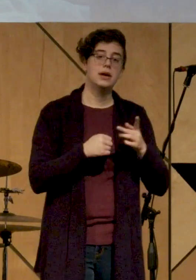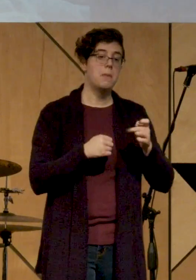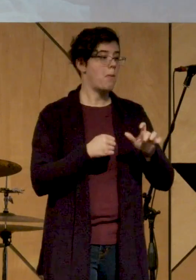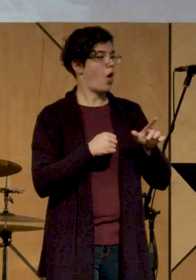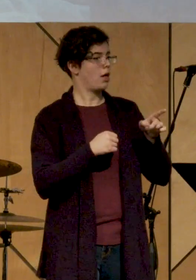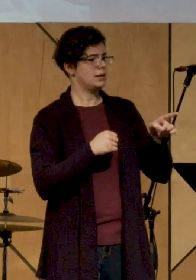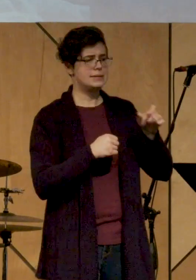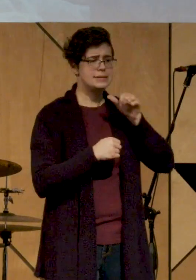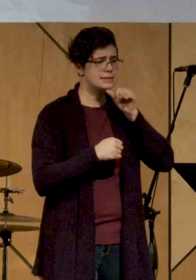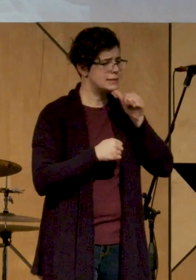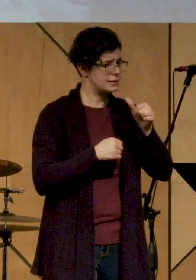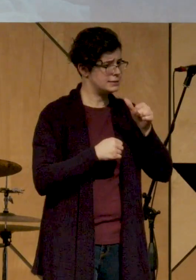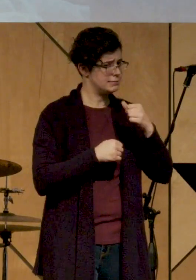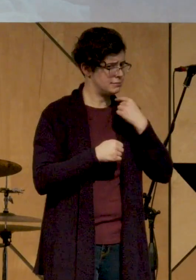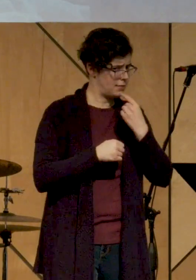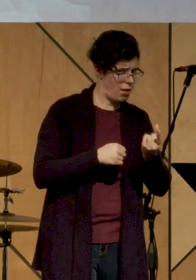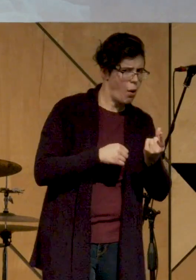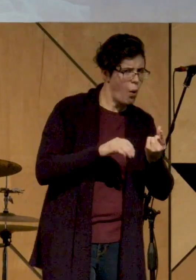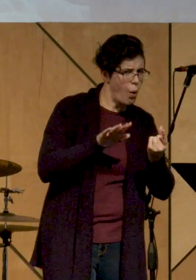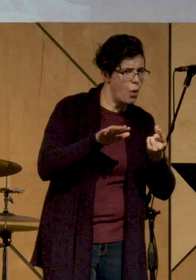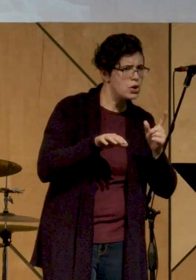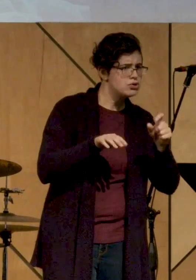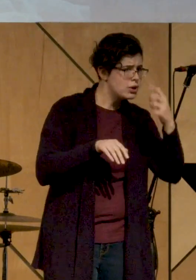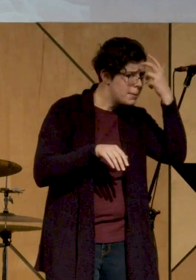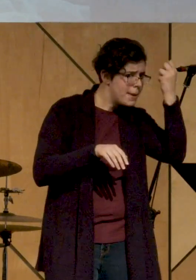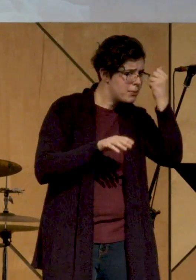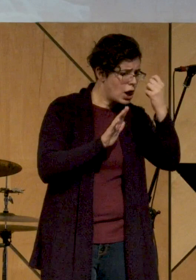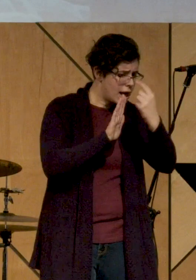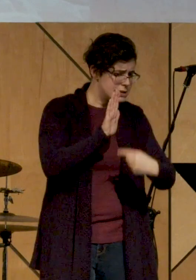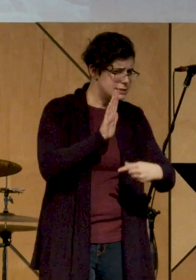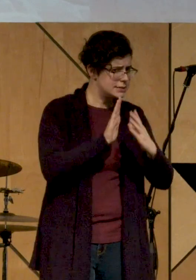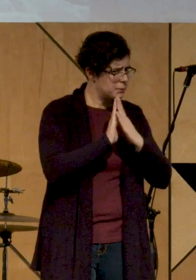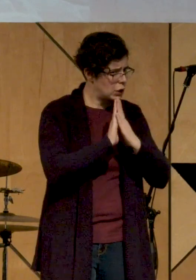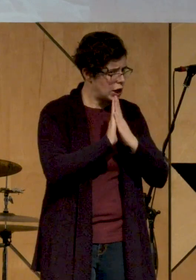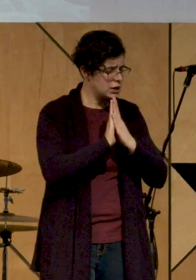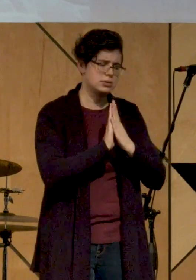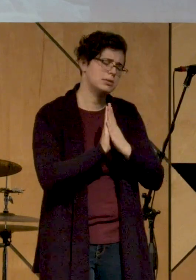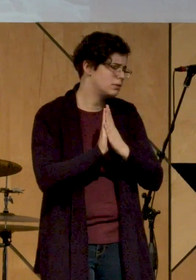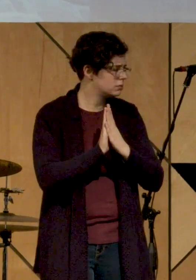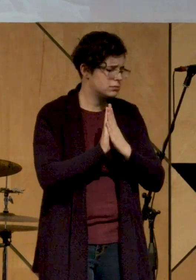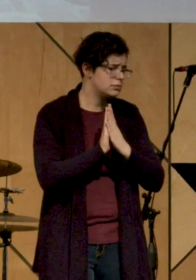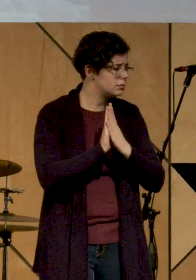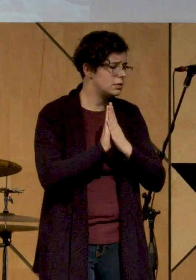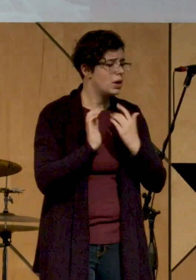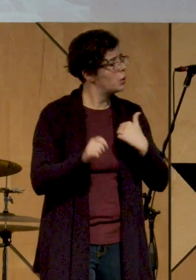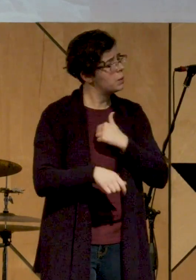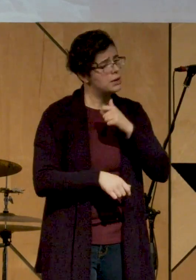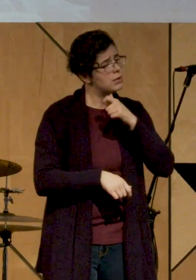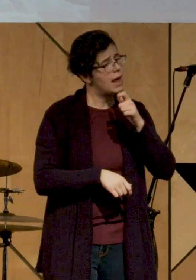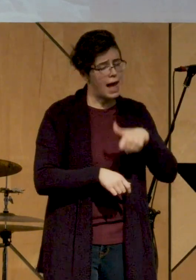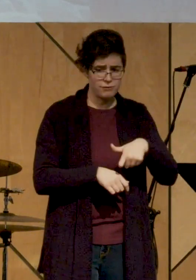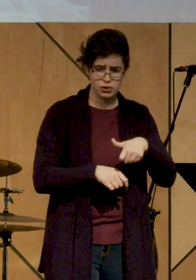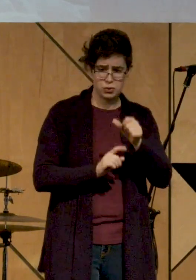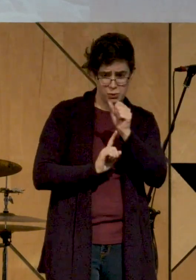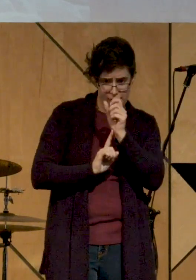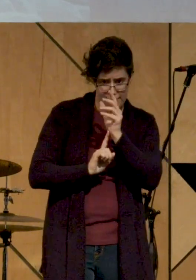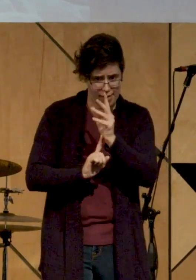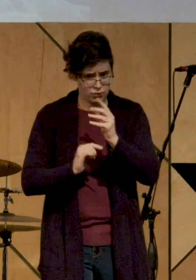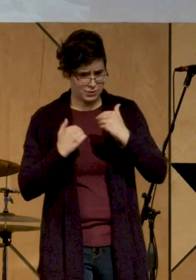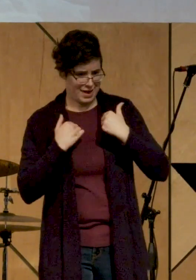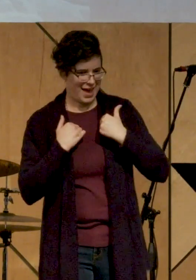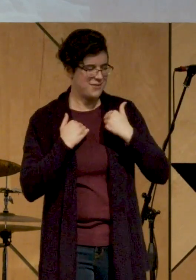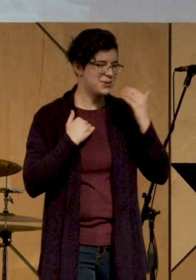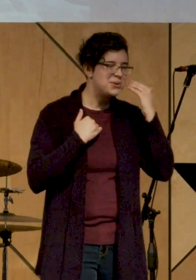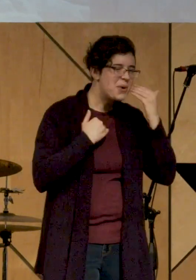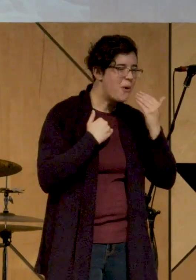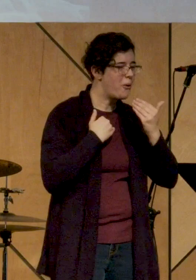us to memorize a bunch of prayers and pray them at specific times. We don't have to light candles or burn